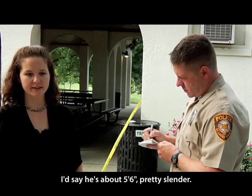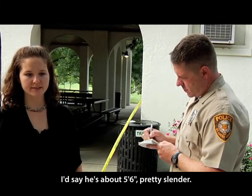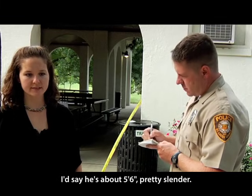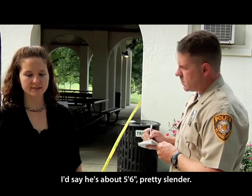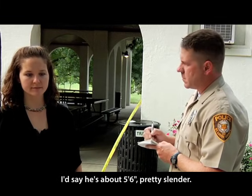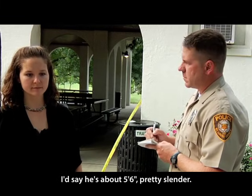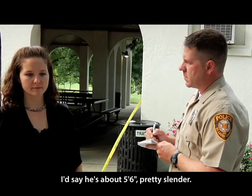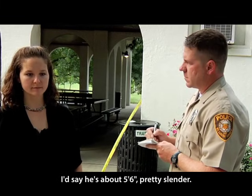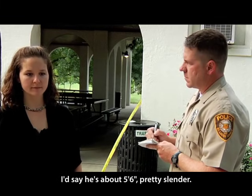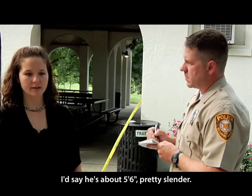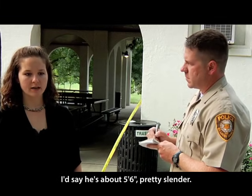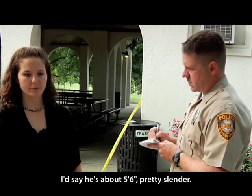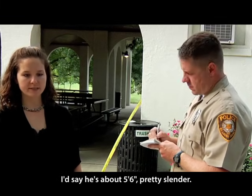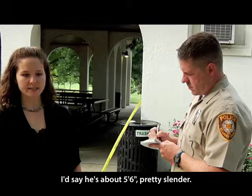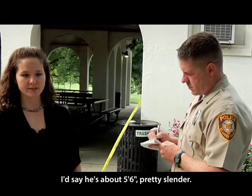5'6", pretty slender.